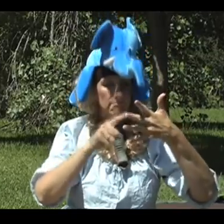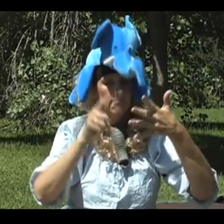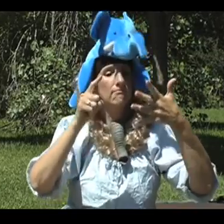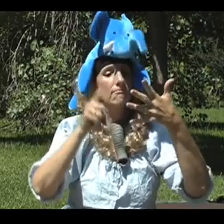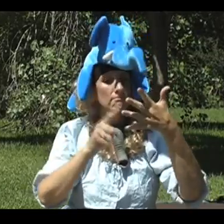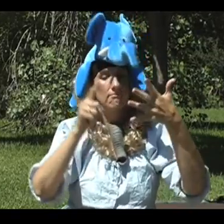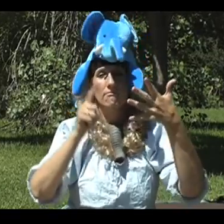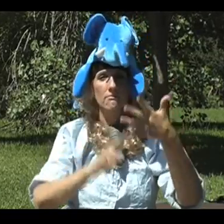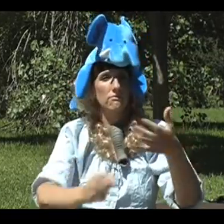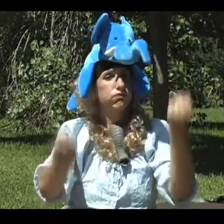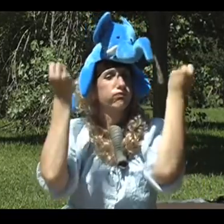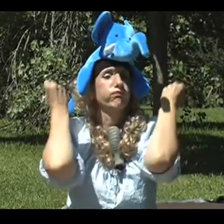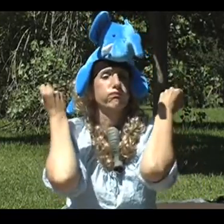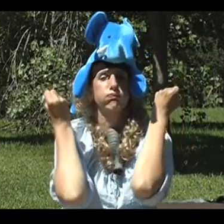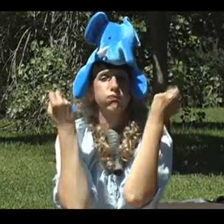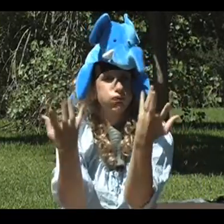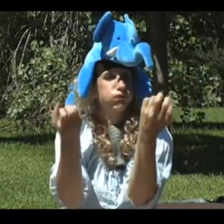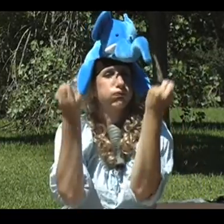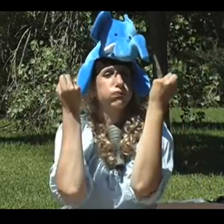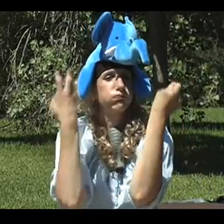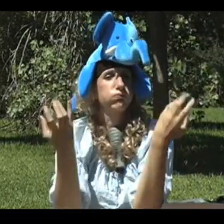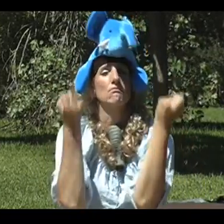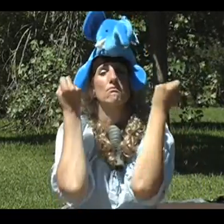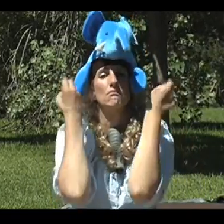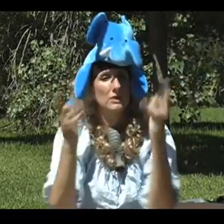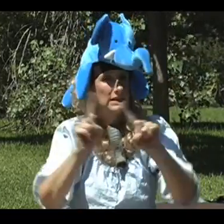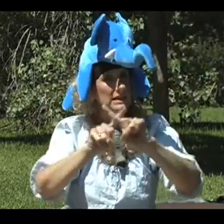off, many different characteristics. There's so many characteristics of God.